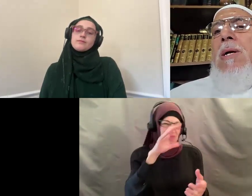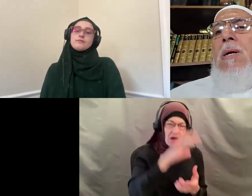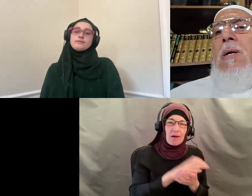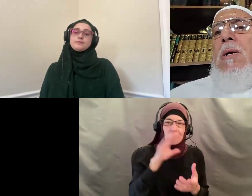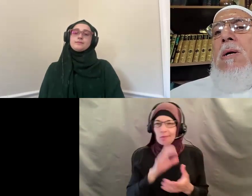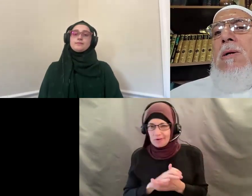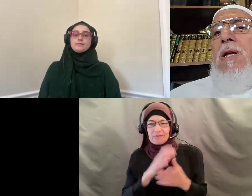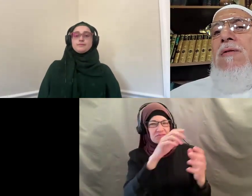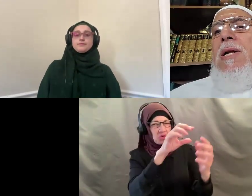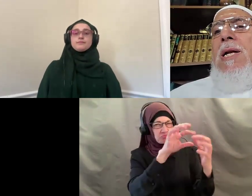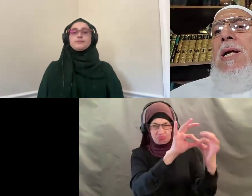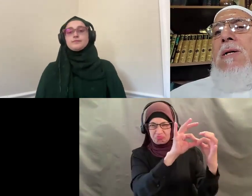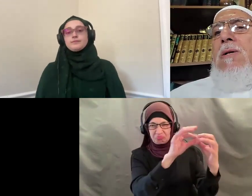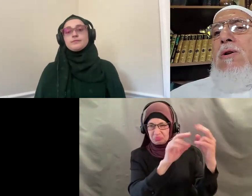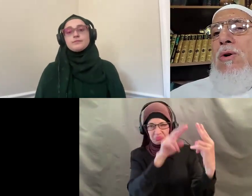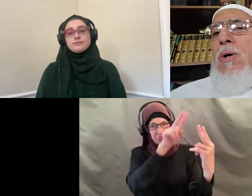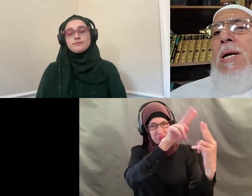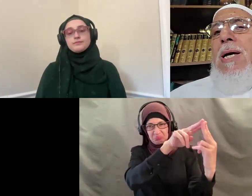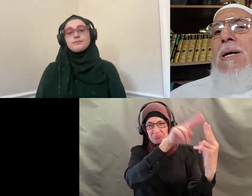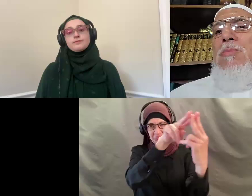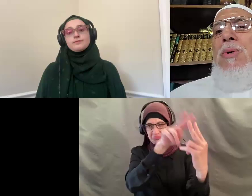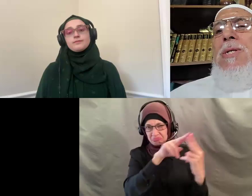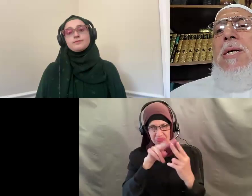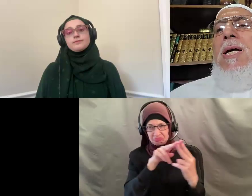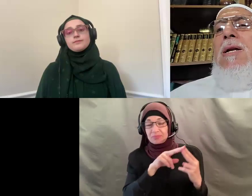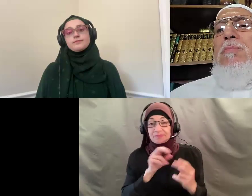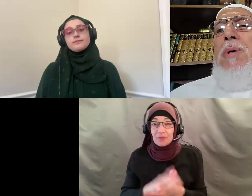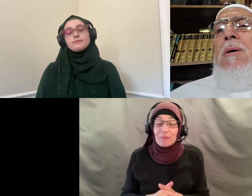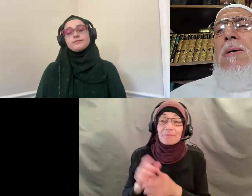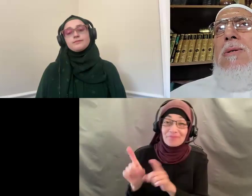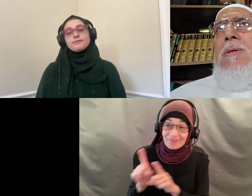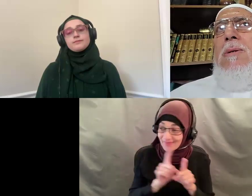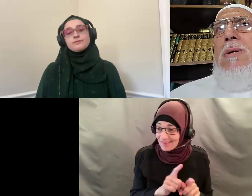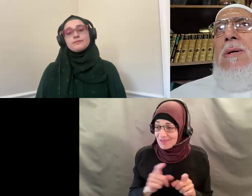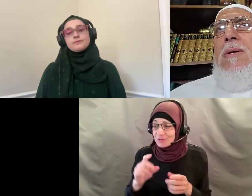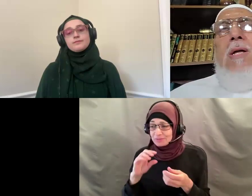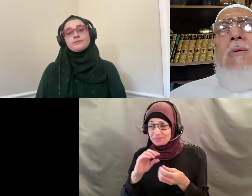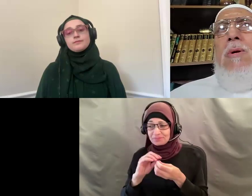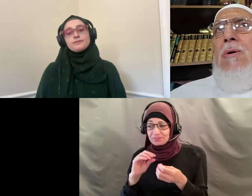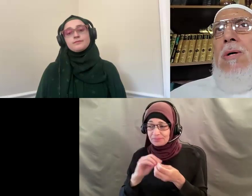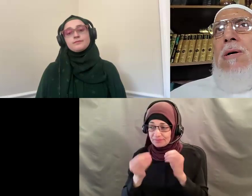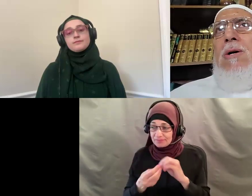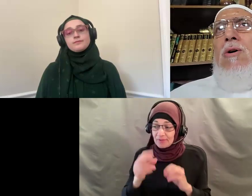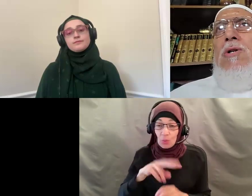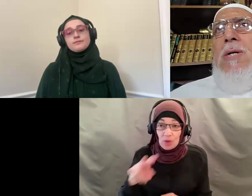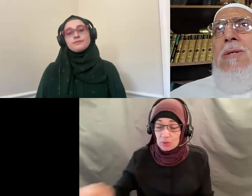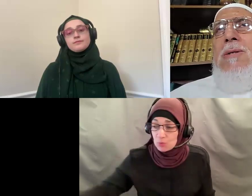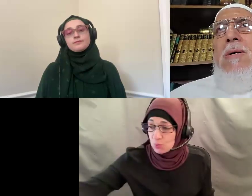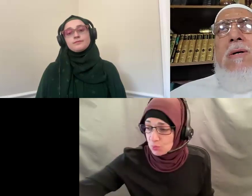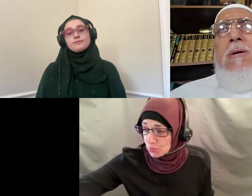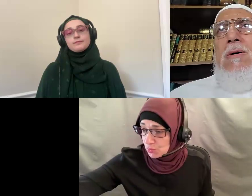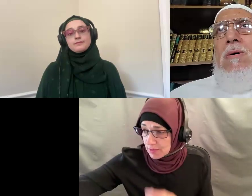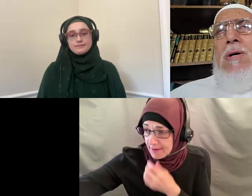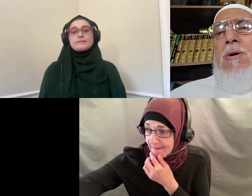they will definitely look like pristine pearls. They will look